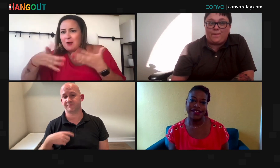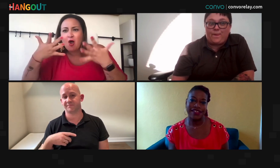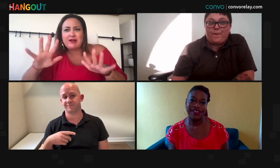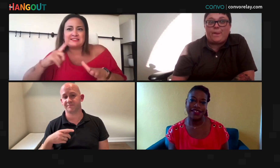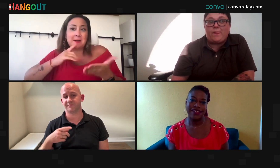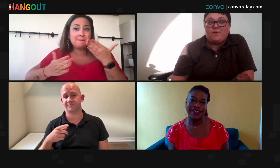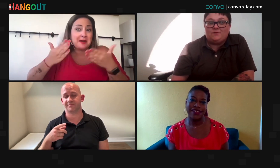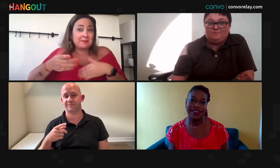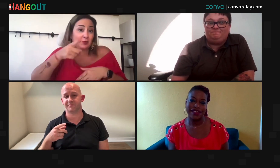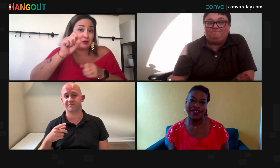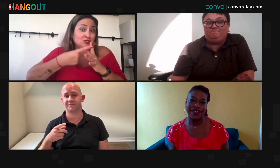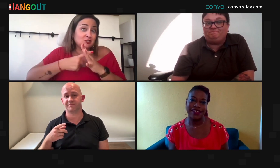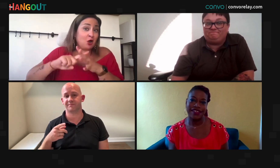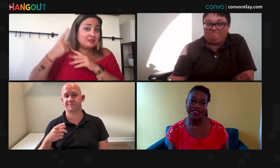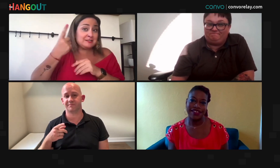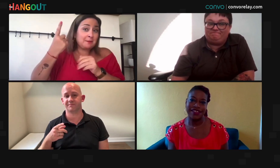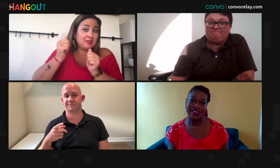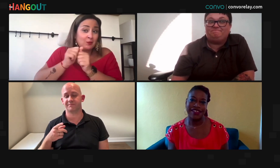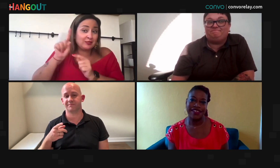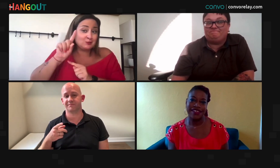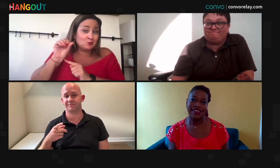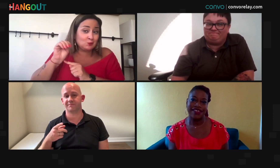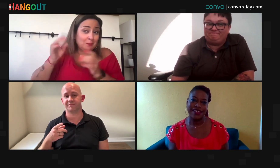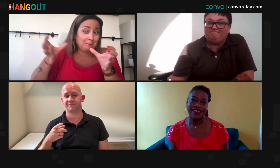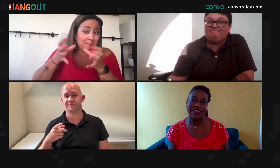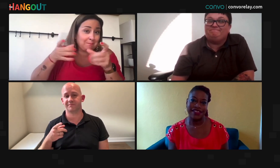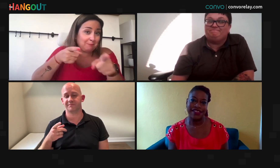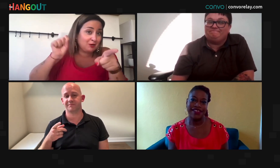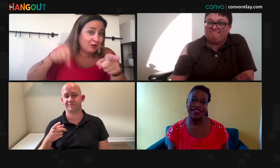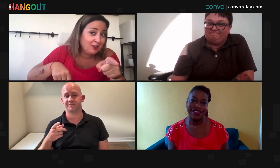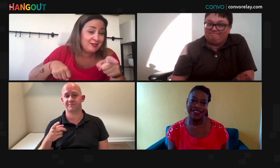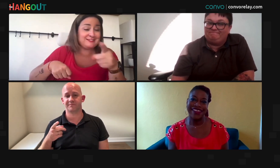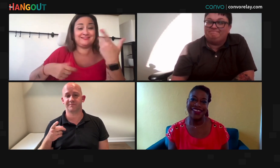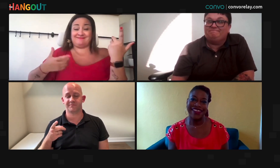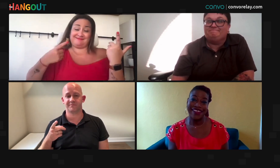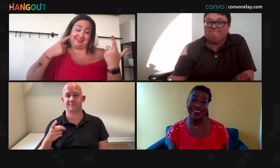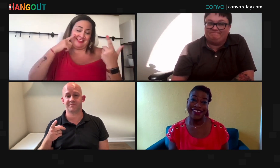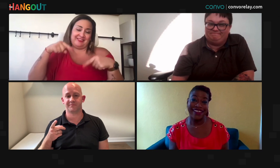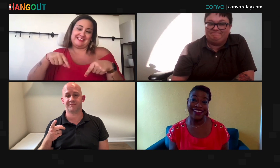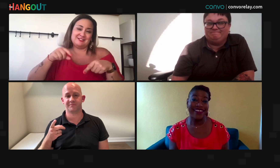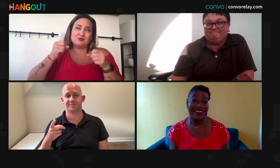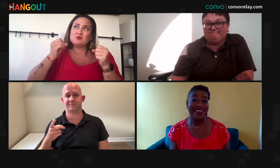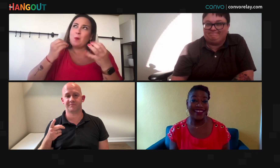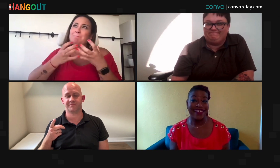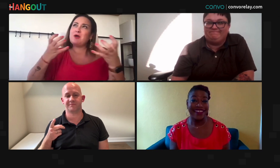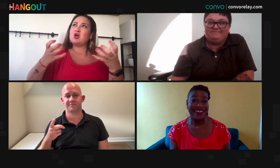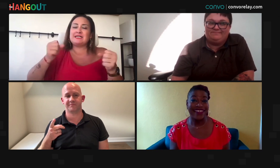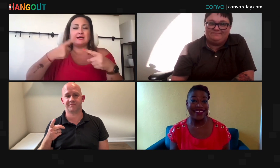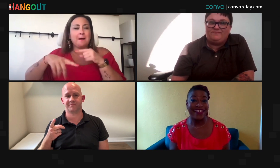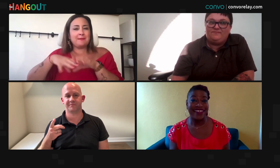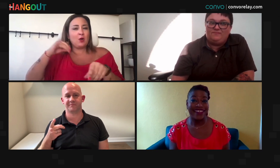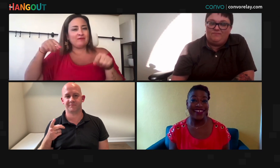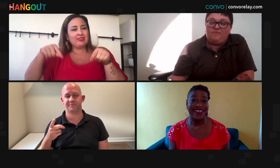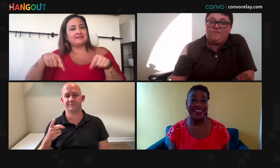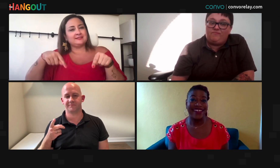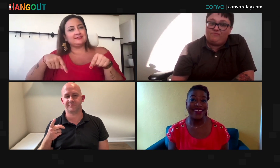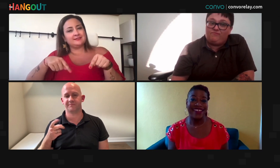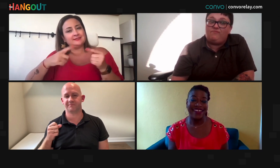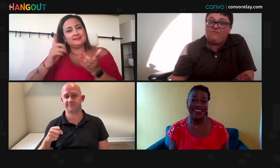therapists, will they reach out to each other and help each other? And maybe we can start something with a Zoom meeting. I think that this is so much is coming